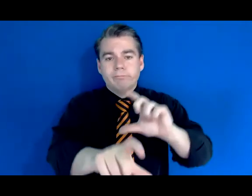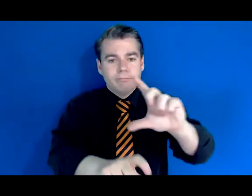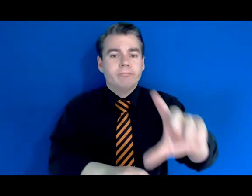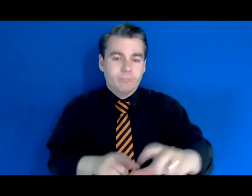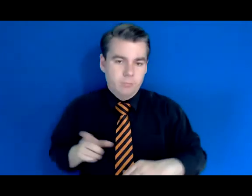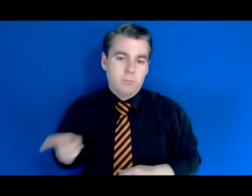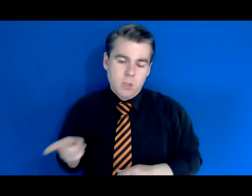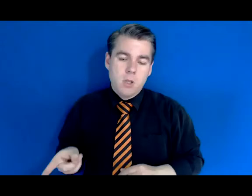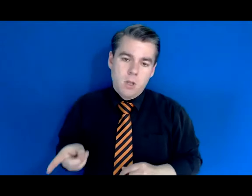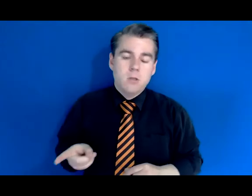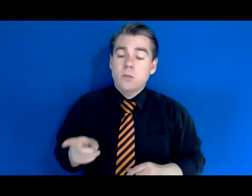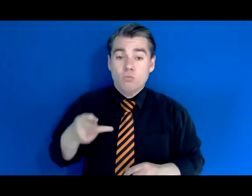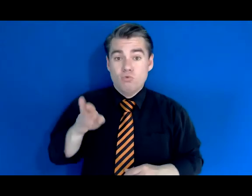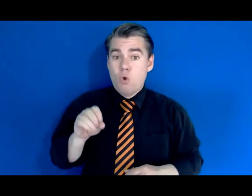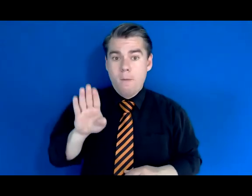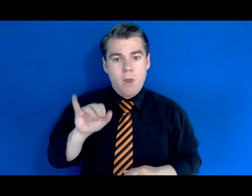amazing.